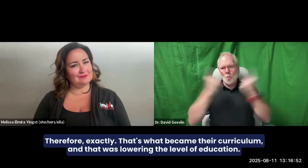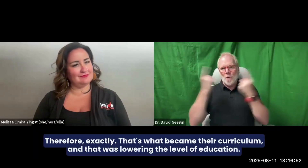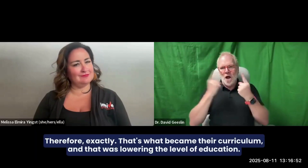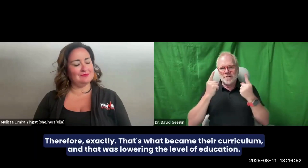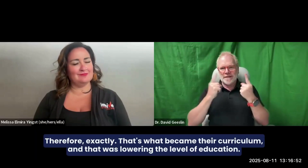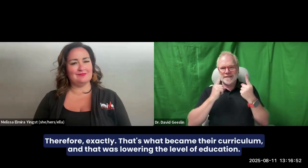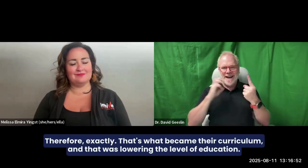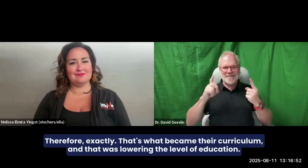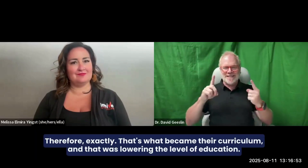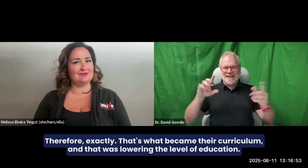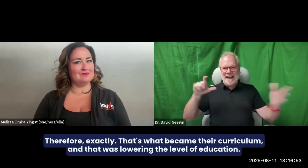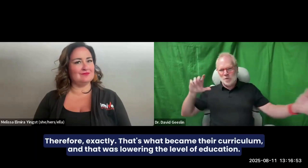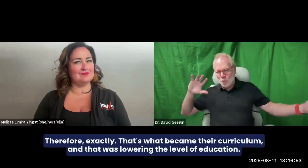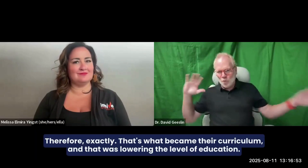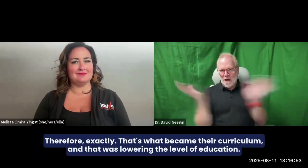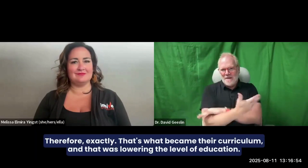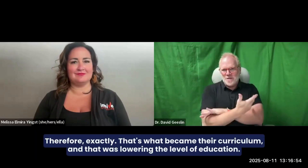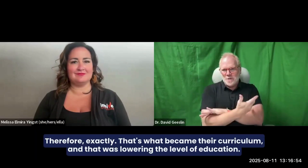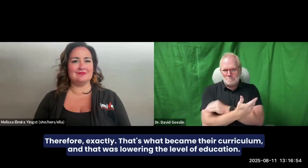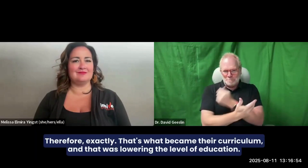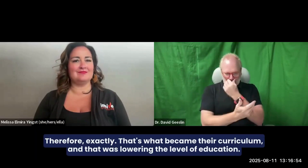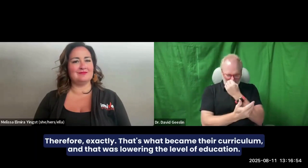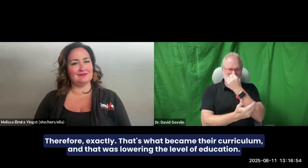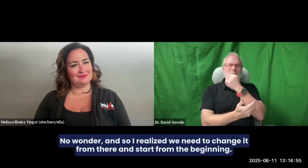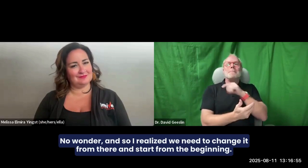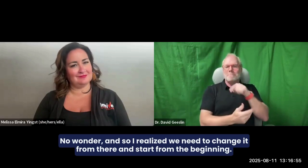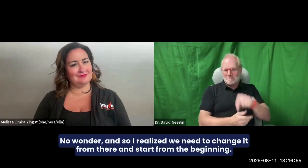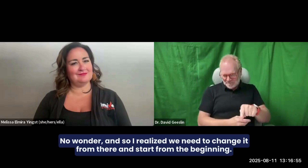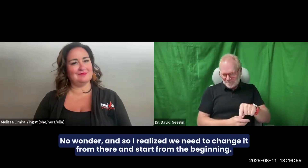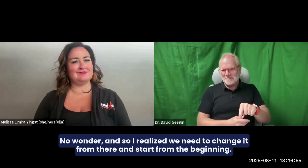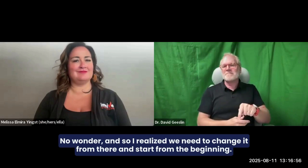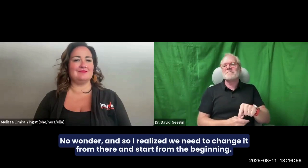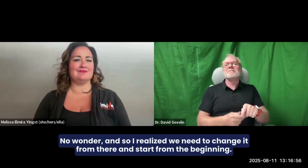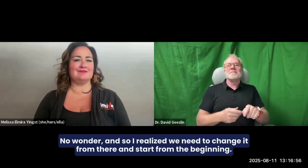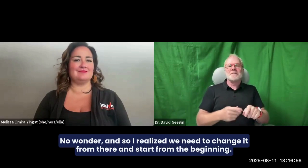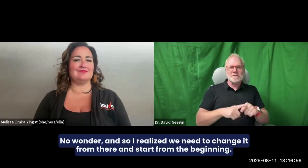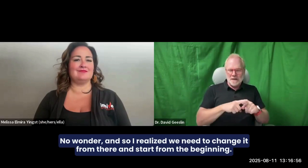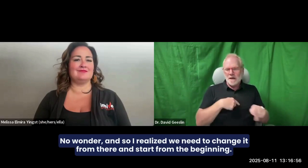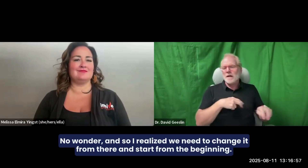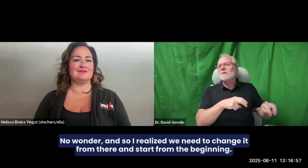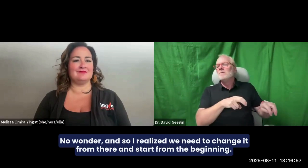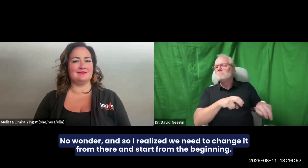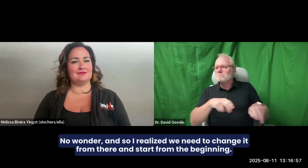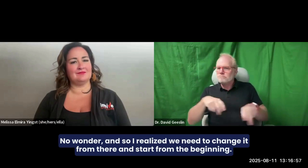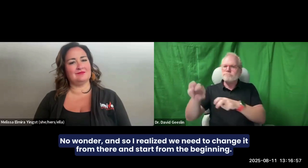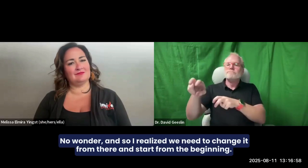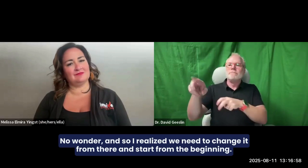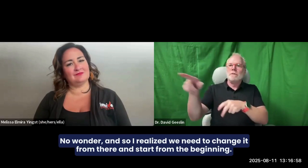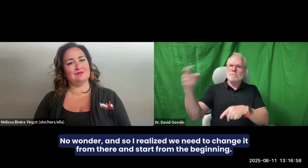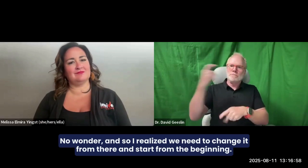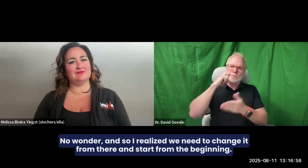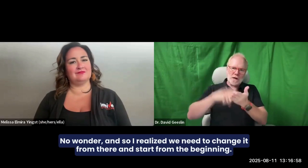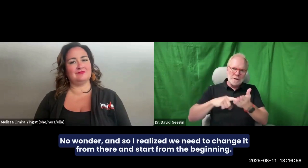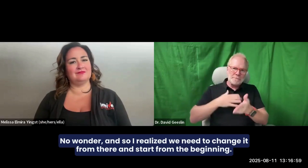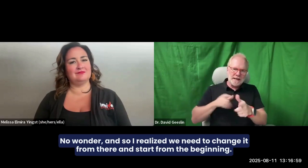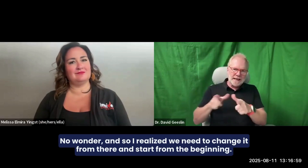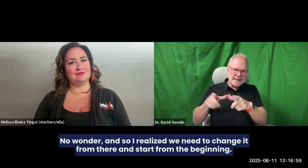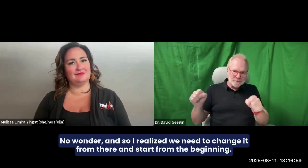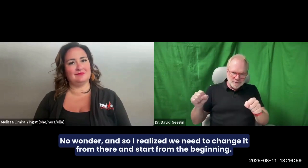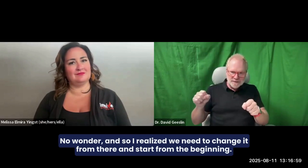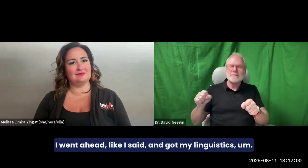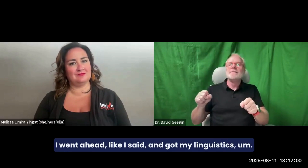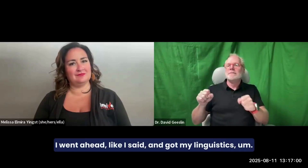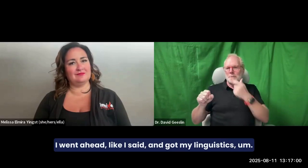what became their curriculum, and that was lowering the level of education. No wonder. And so I realized we need to change it from there and start from the